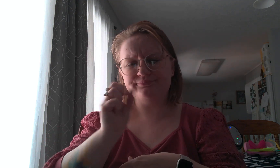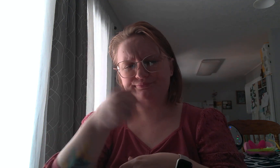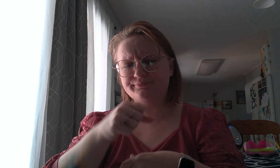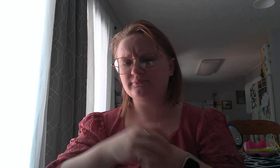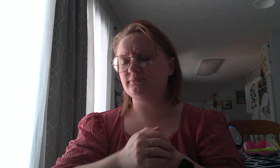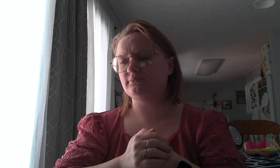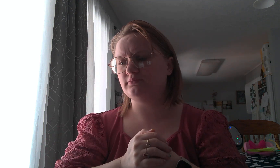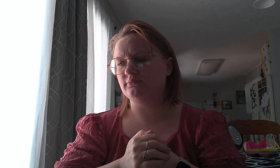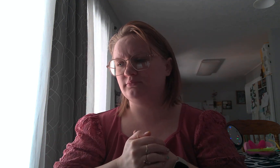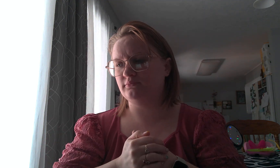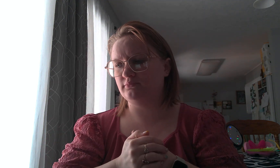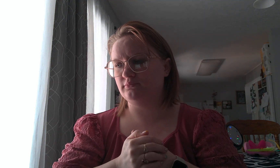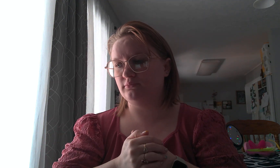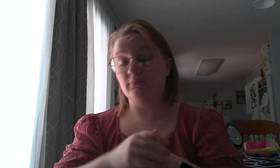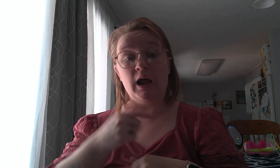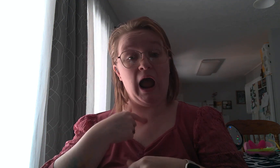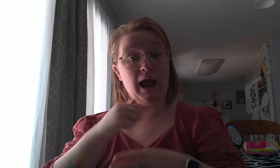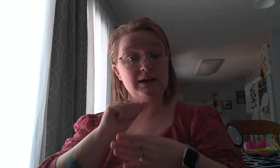that I believe in God